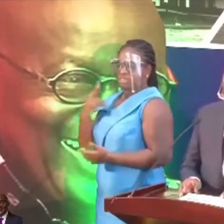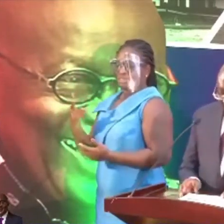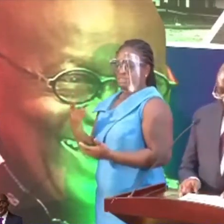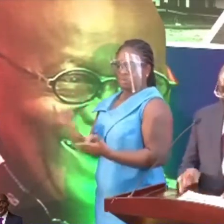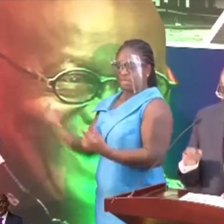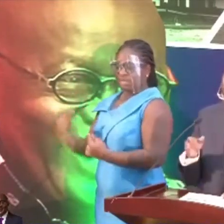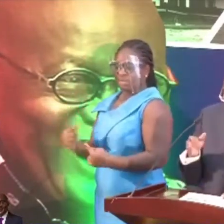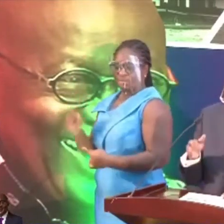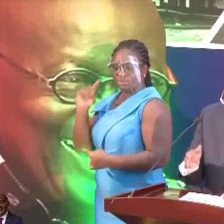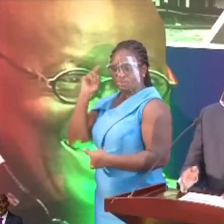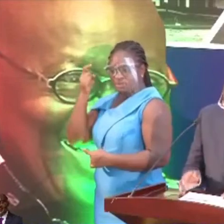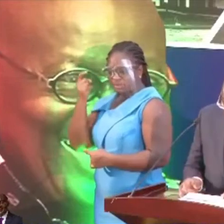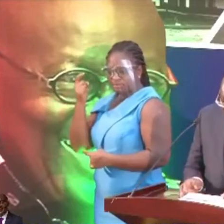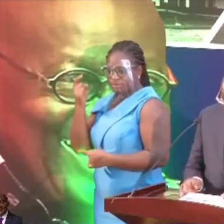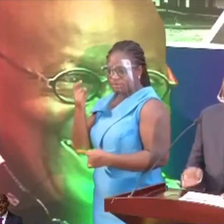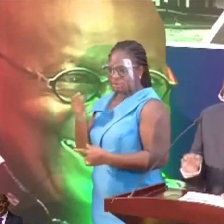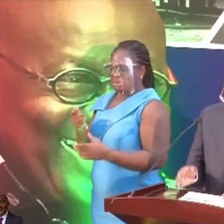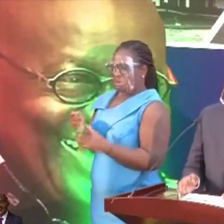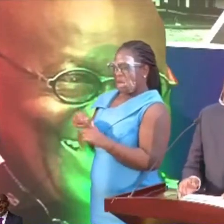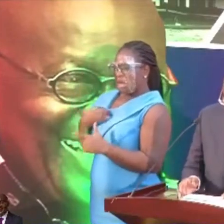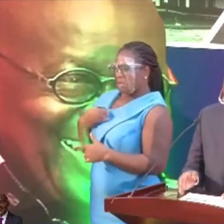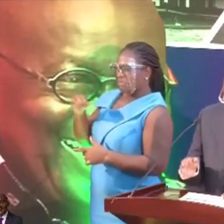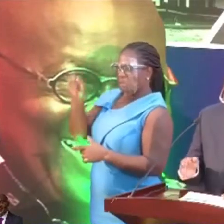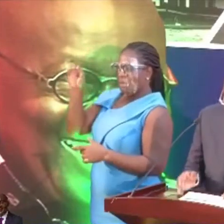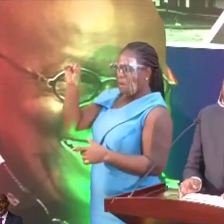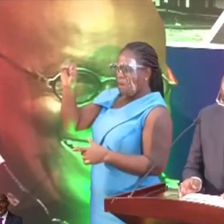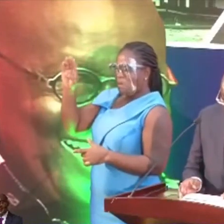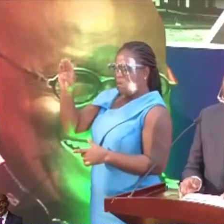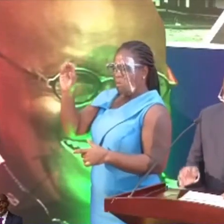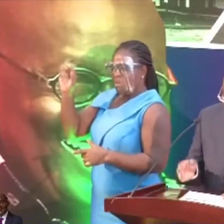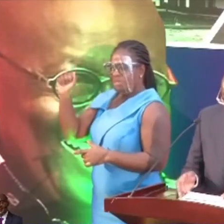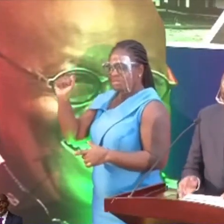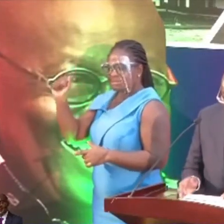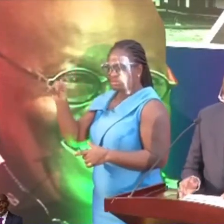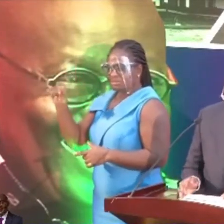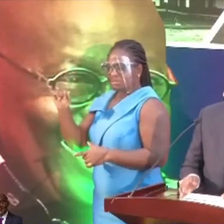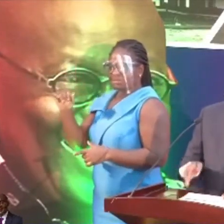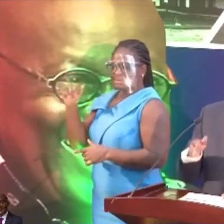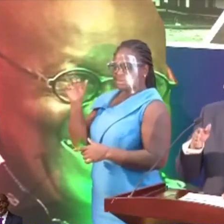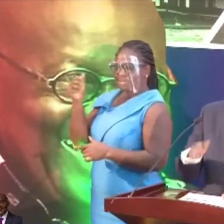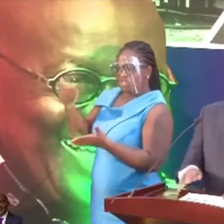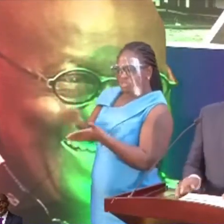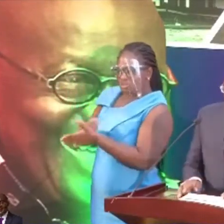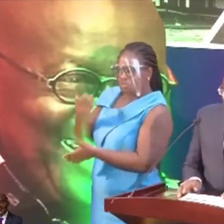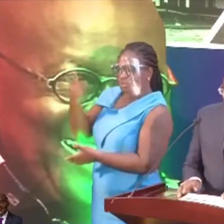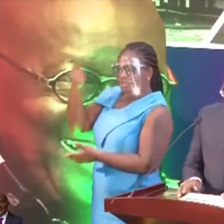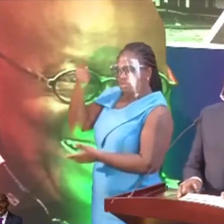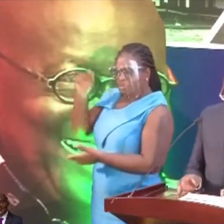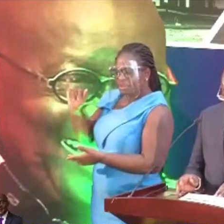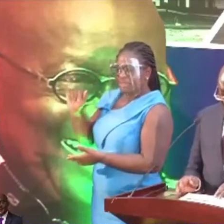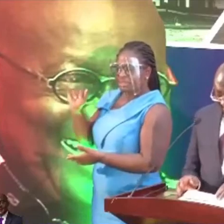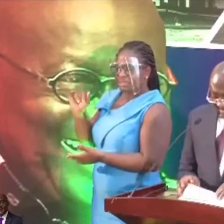right? So, Abuazi, Ajua, Blekosu, New Takradi, Nkontompo.